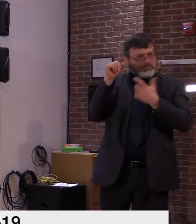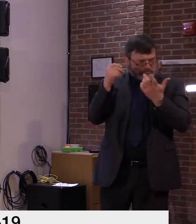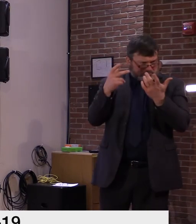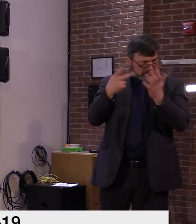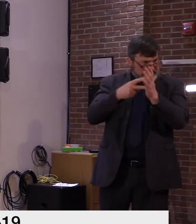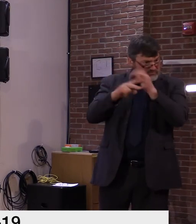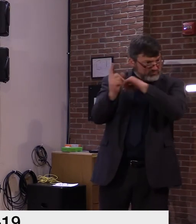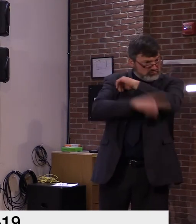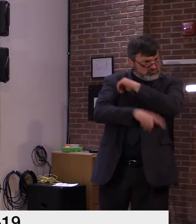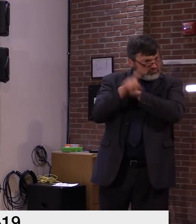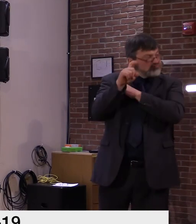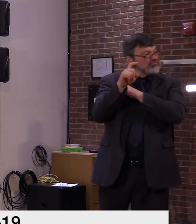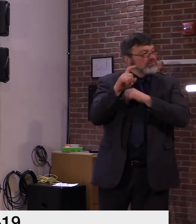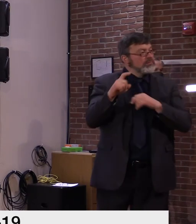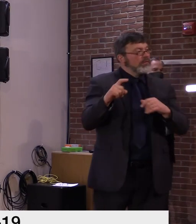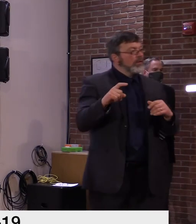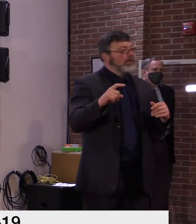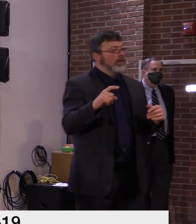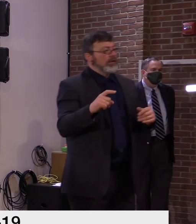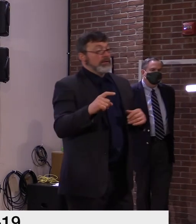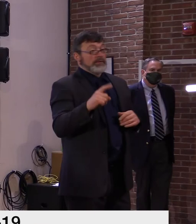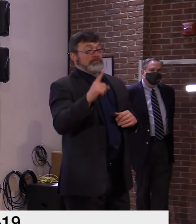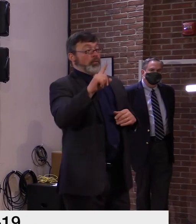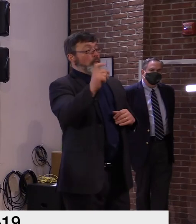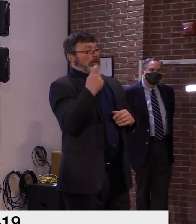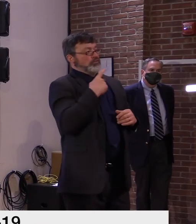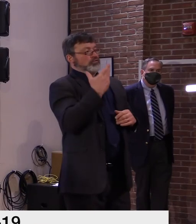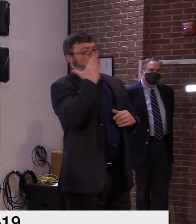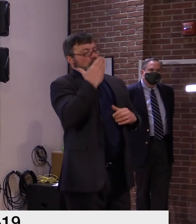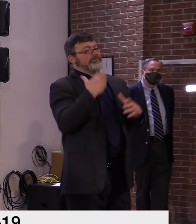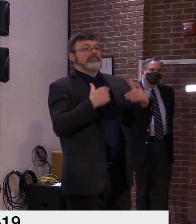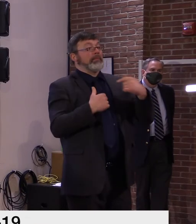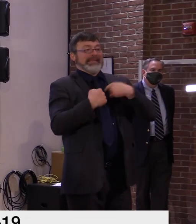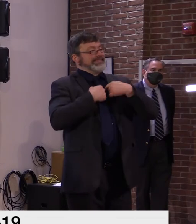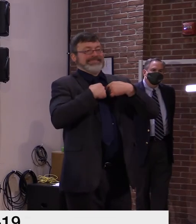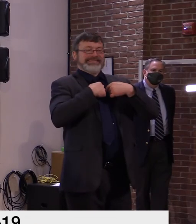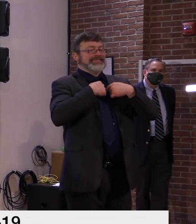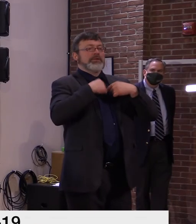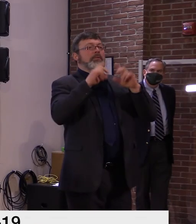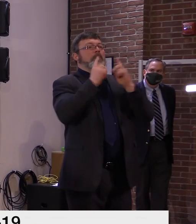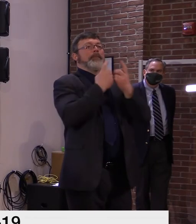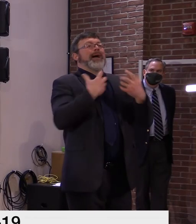will have to refer you to corrections, and you can ask them that when they call you. How's that? Okay, sounds good. Thank you.